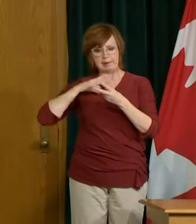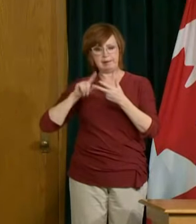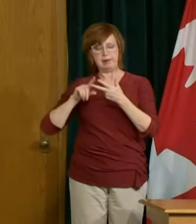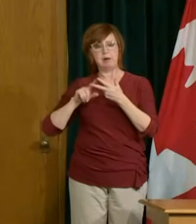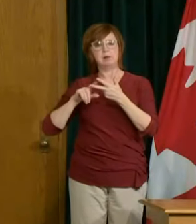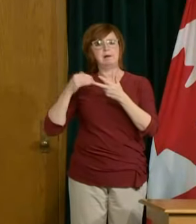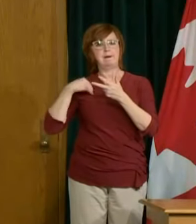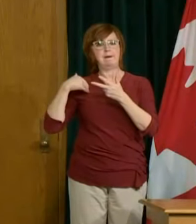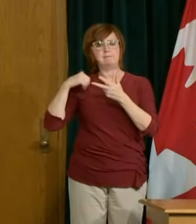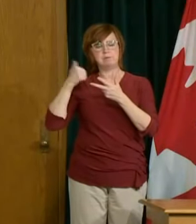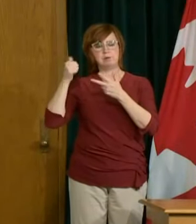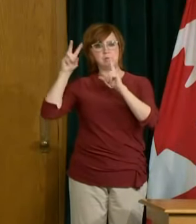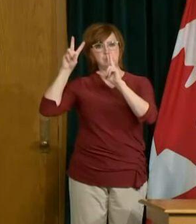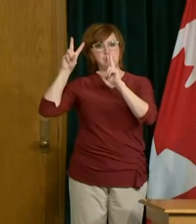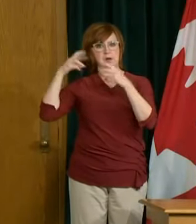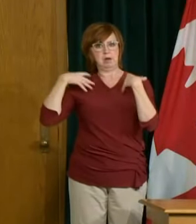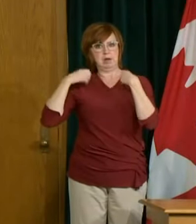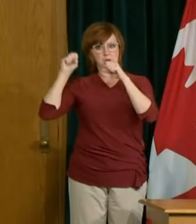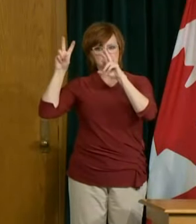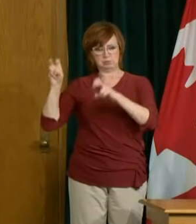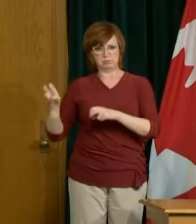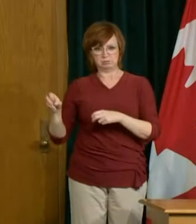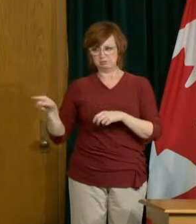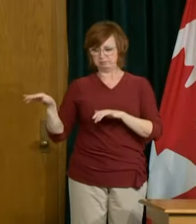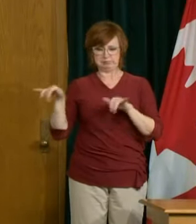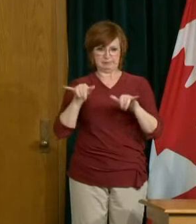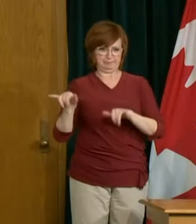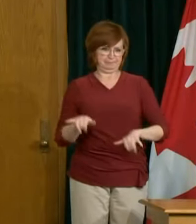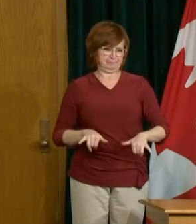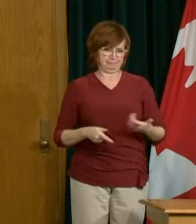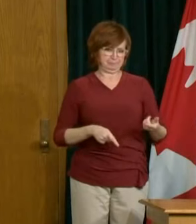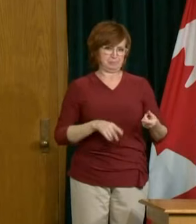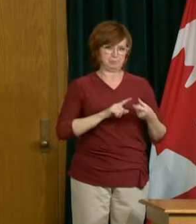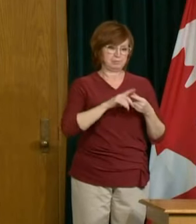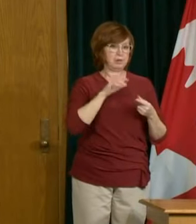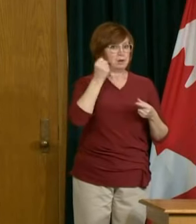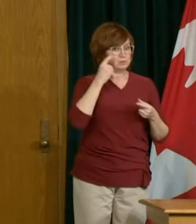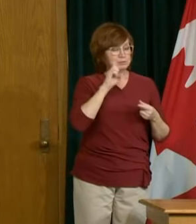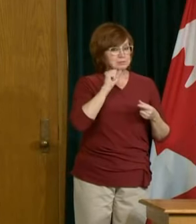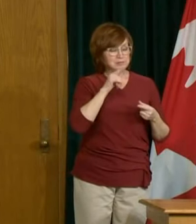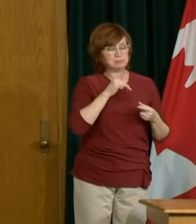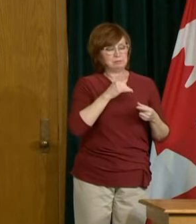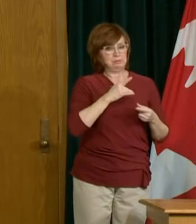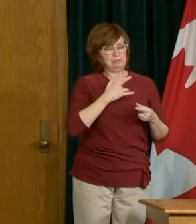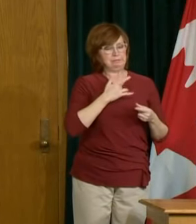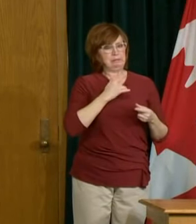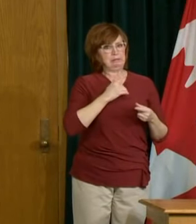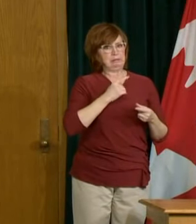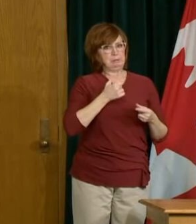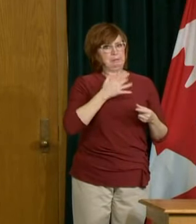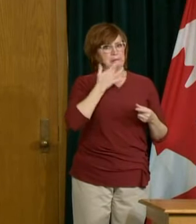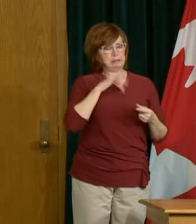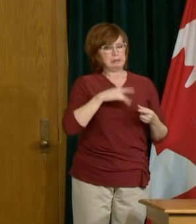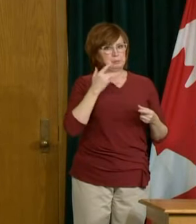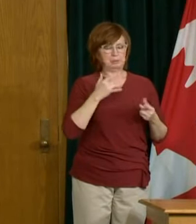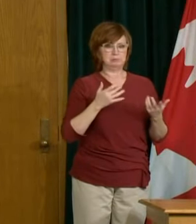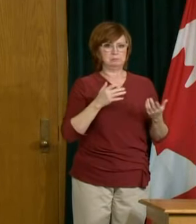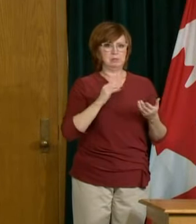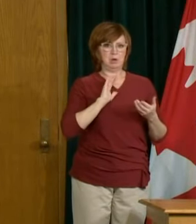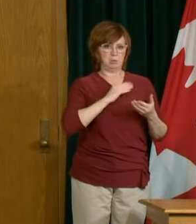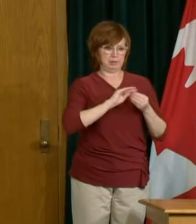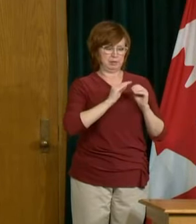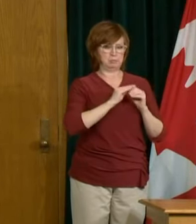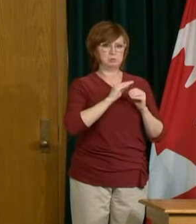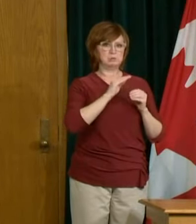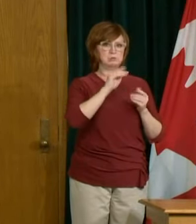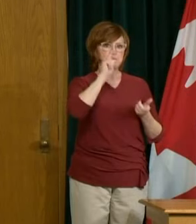again, we have had fairly low number of hospitalizations, thankfully, but even in those low numbers, the risk factors are